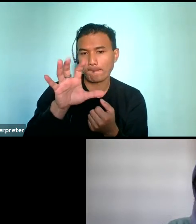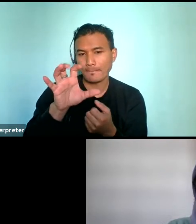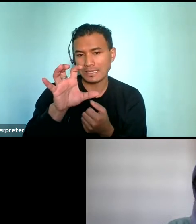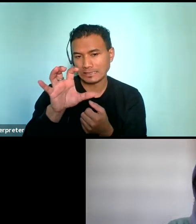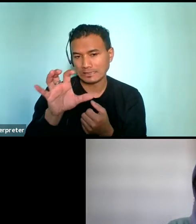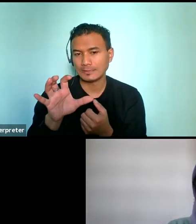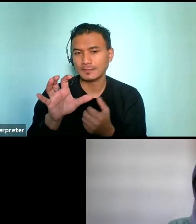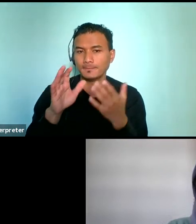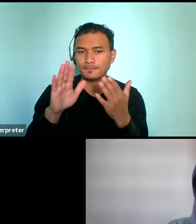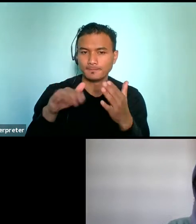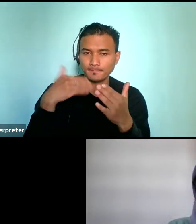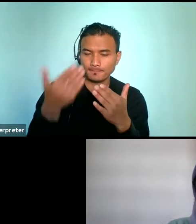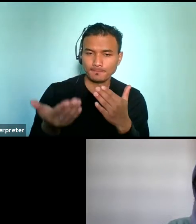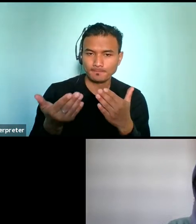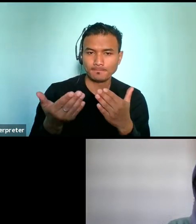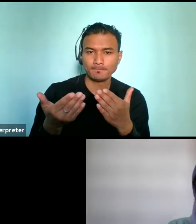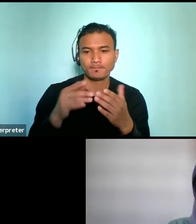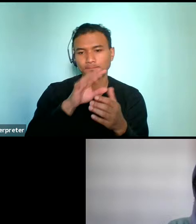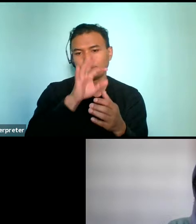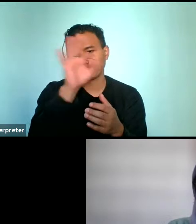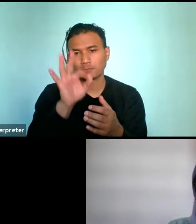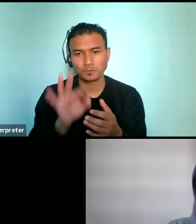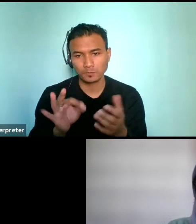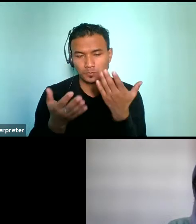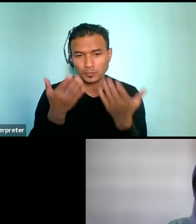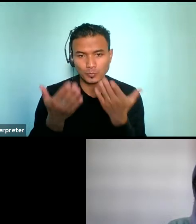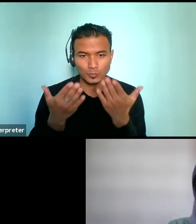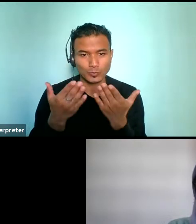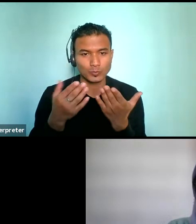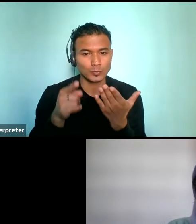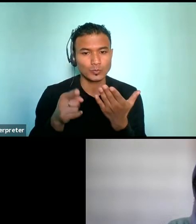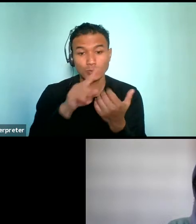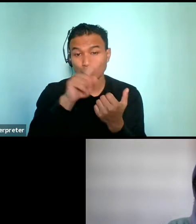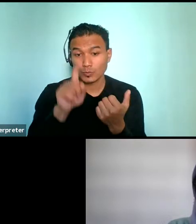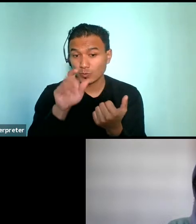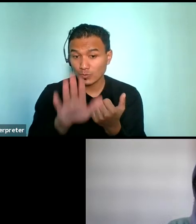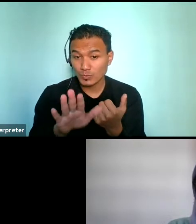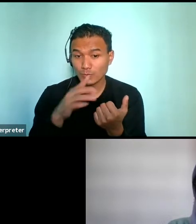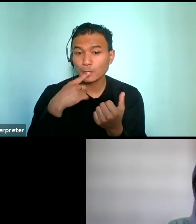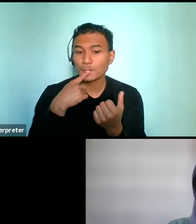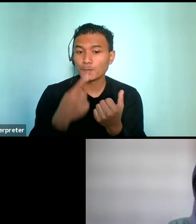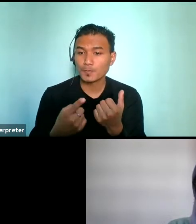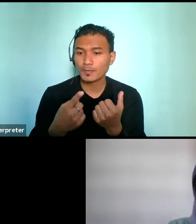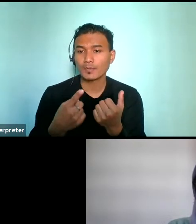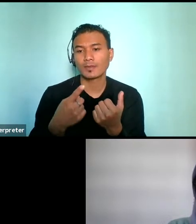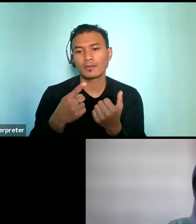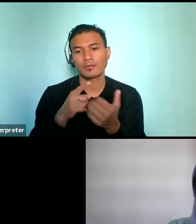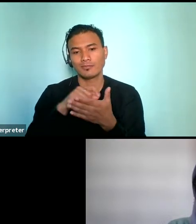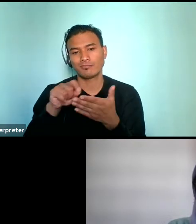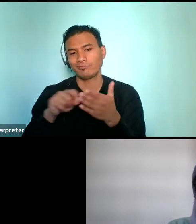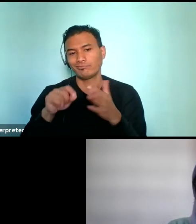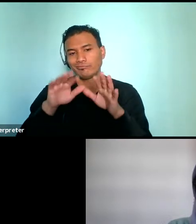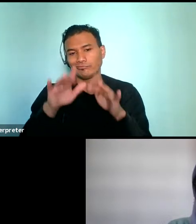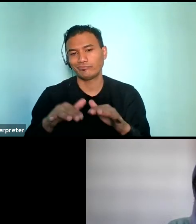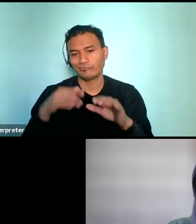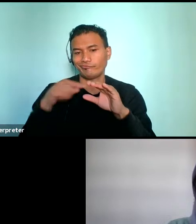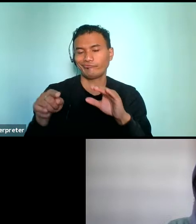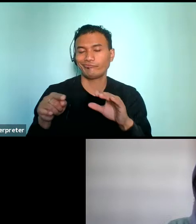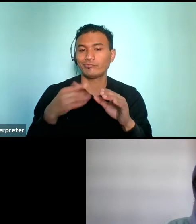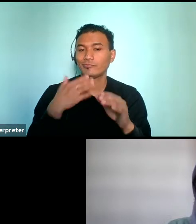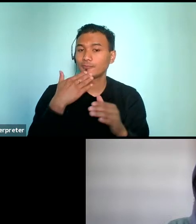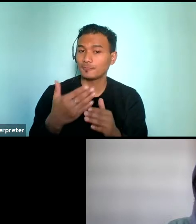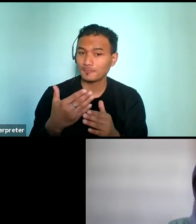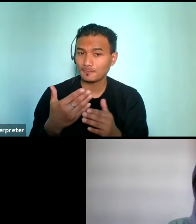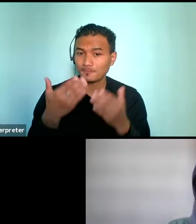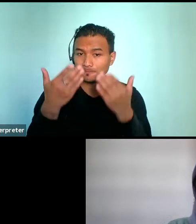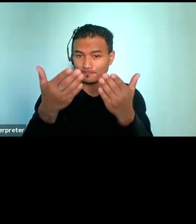will have time for questions. If anyone asks any question, you can start writing down in the chat. Thanks a lot. The